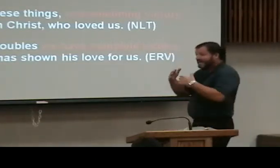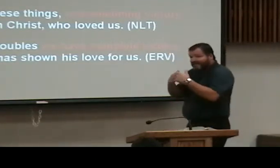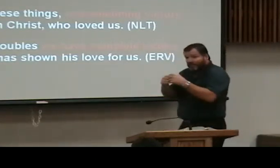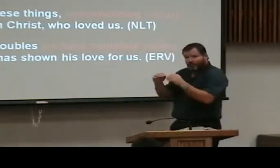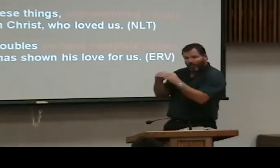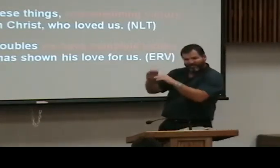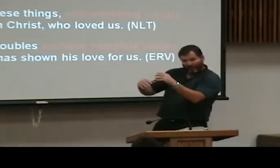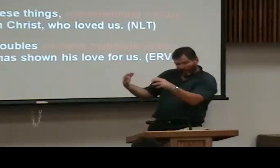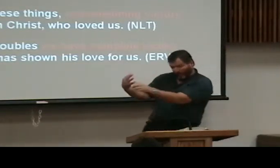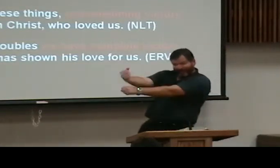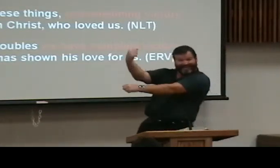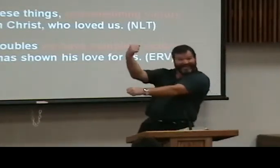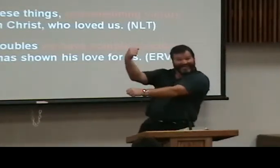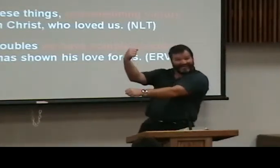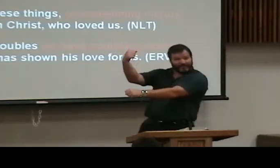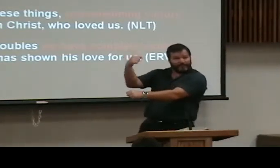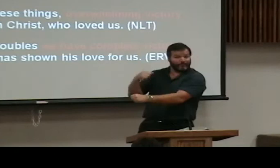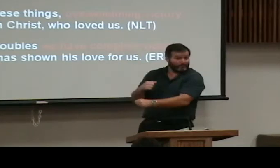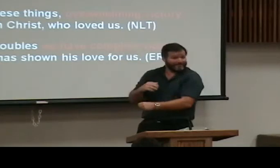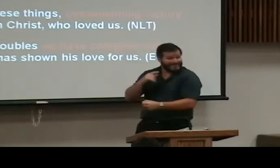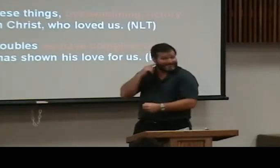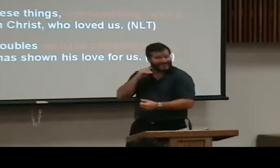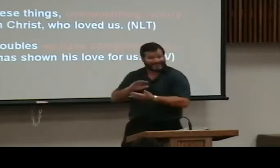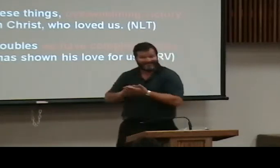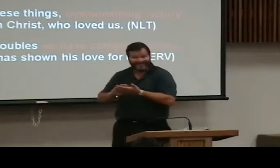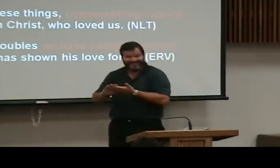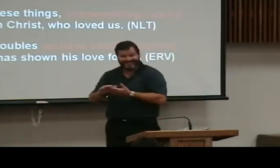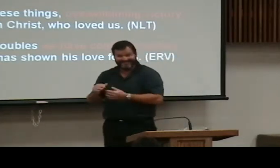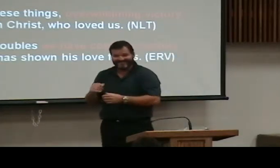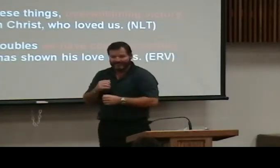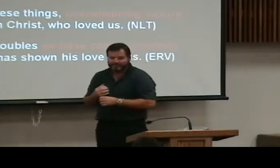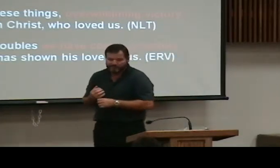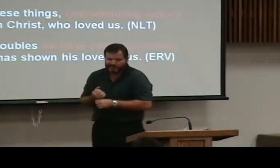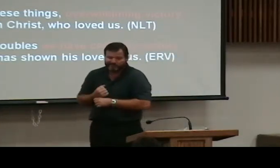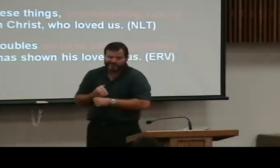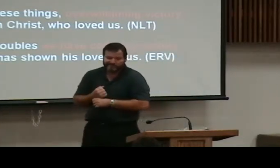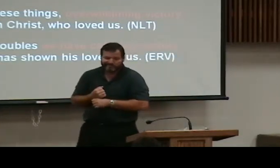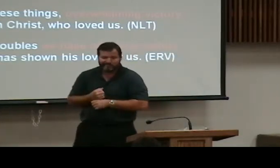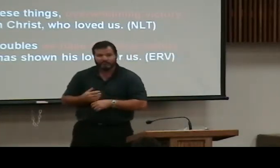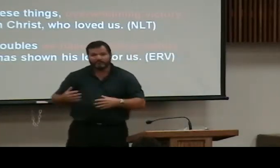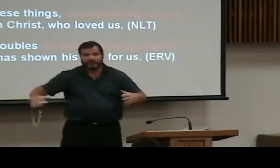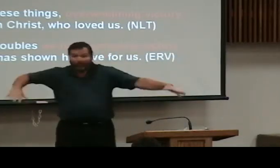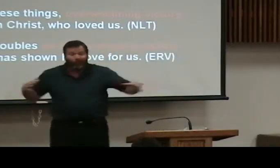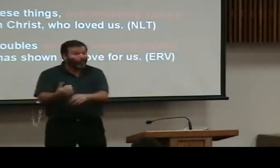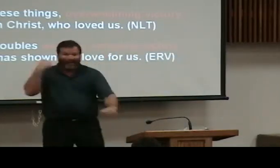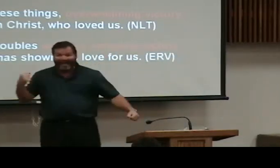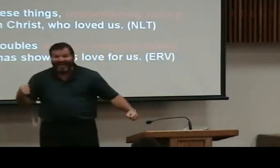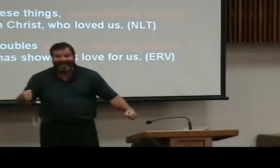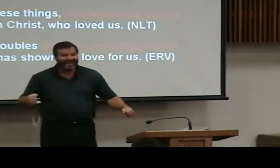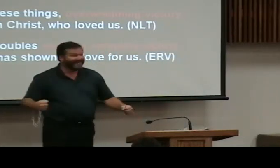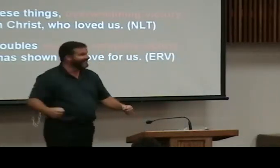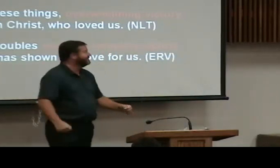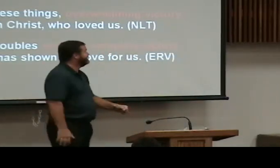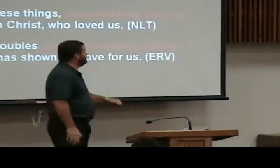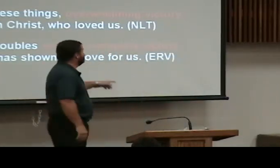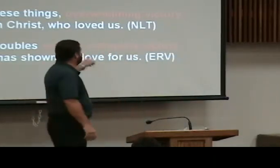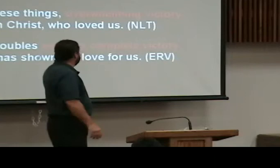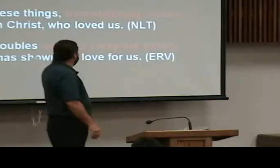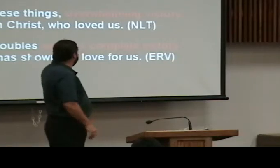Overwhelmingly conquer. That's a big victory. It sounds like that, doesn't it? No. Overwhelmed. The next